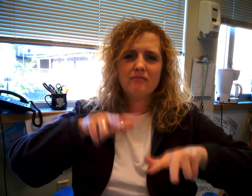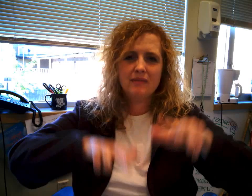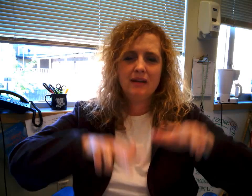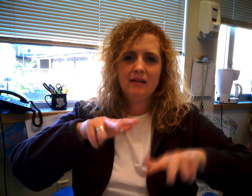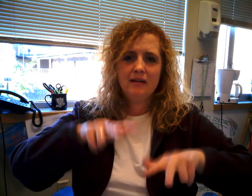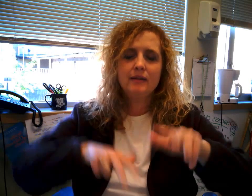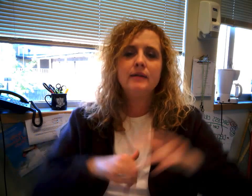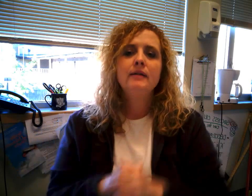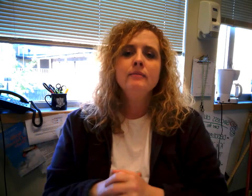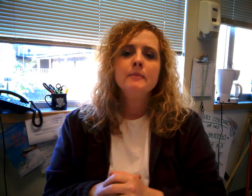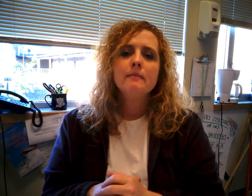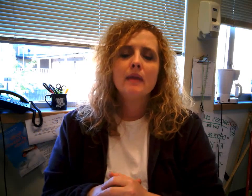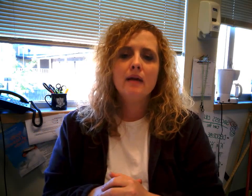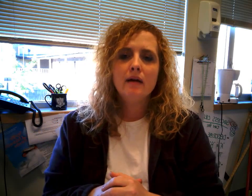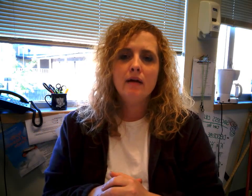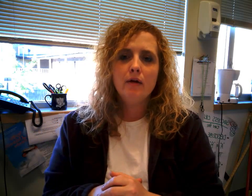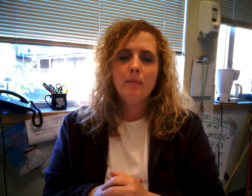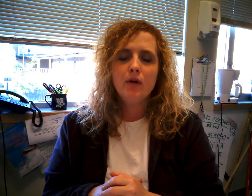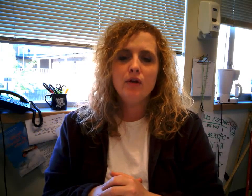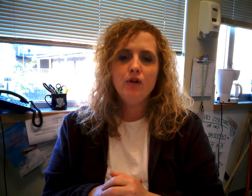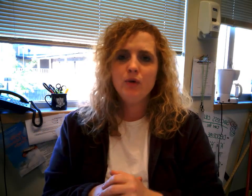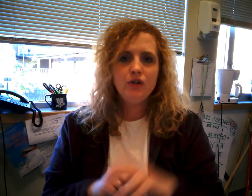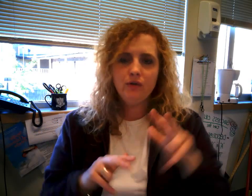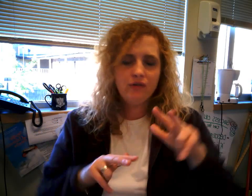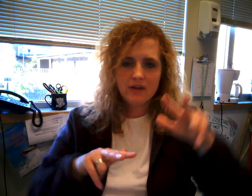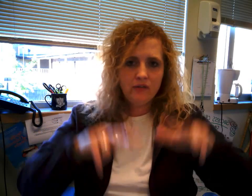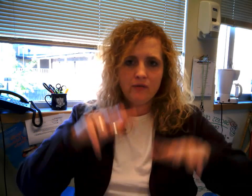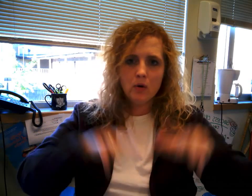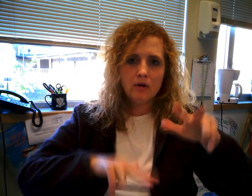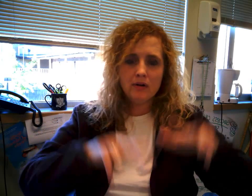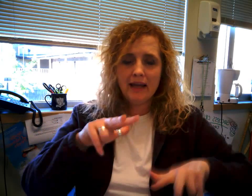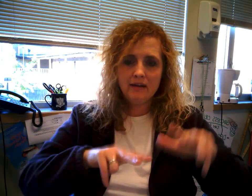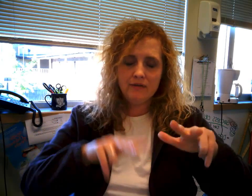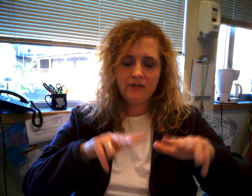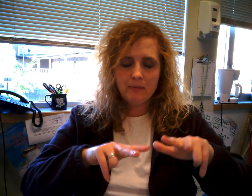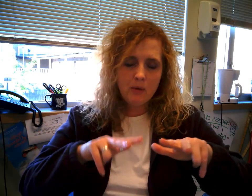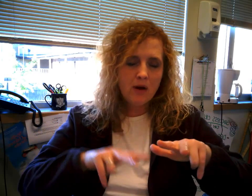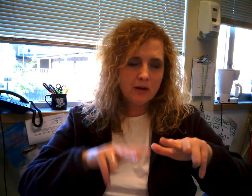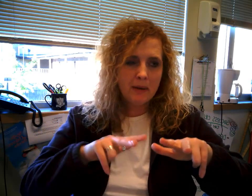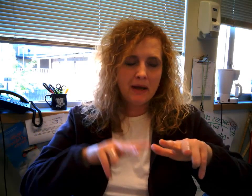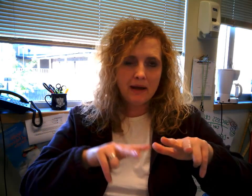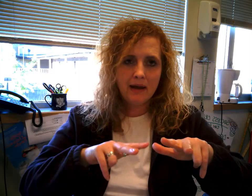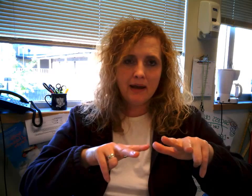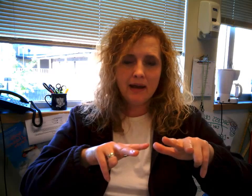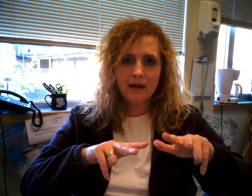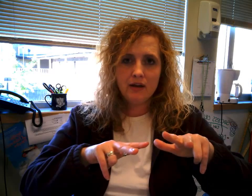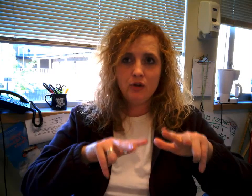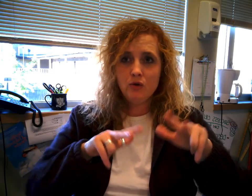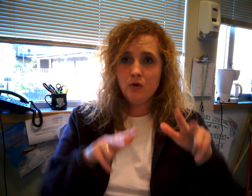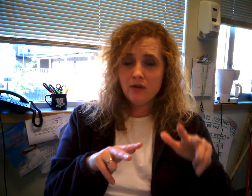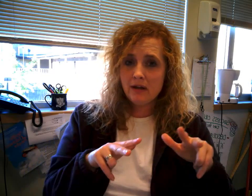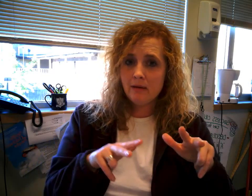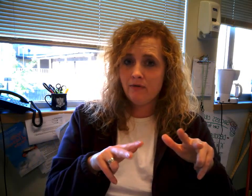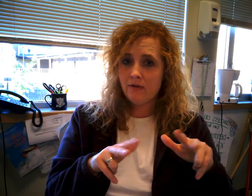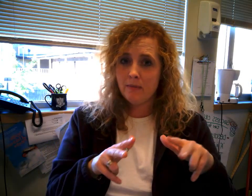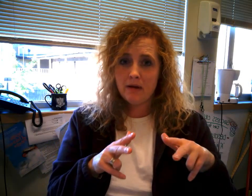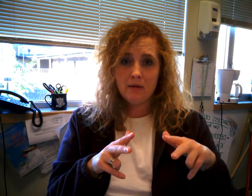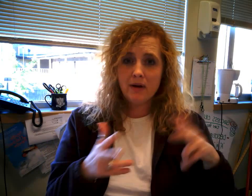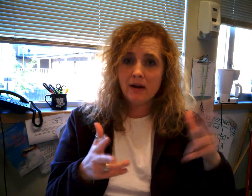finger, index finger, middle finger. So misunderstood. Like you've seen something or you thought something differently, so you're flipping something